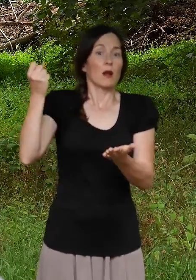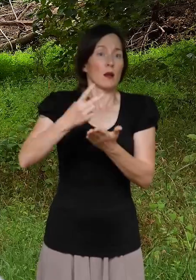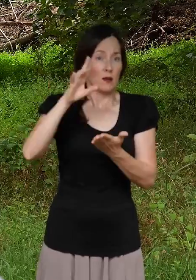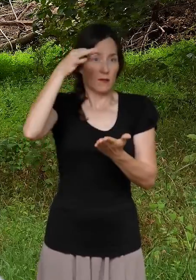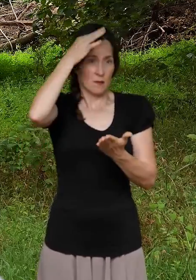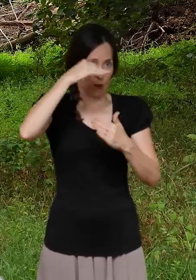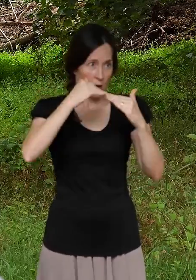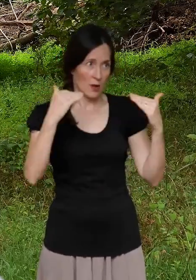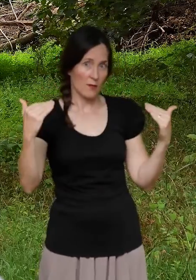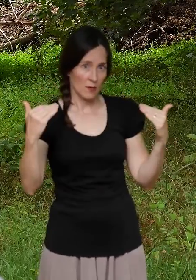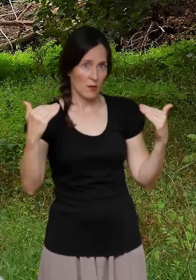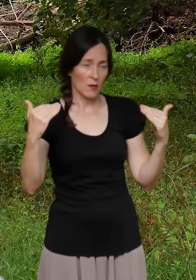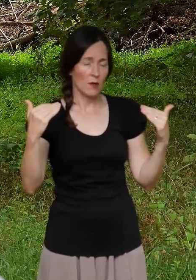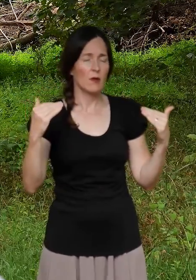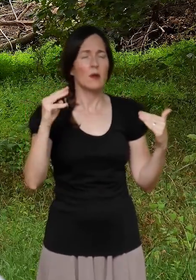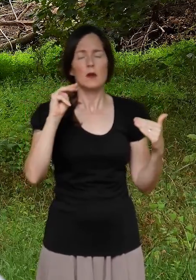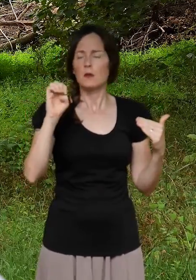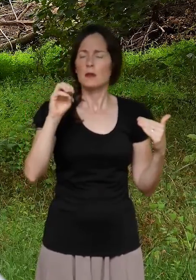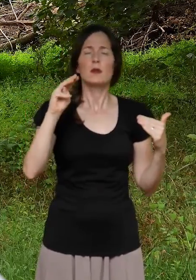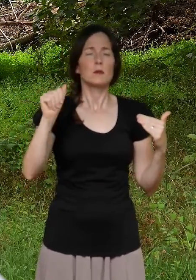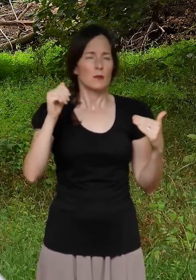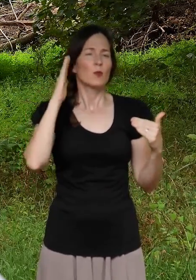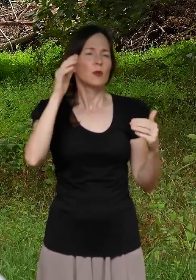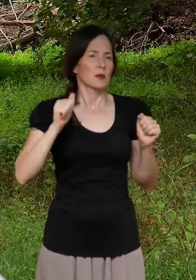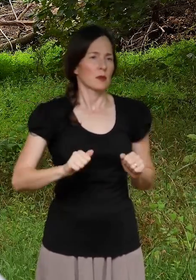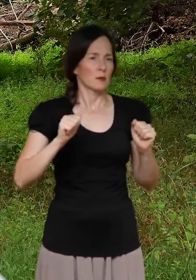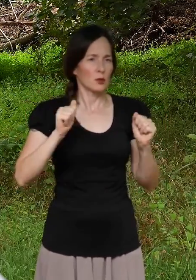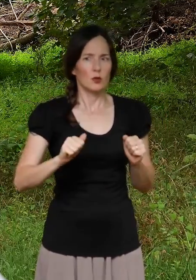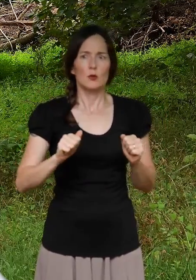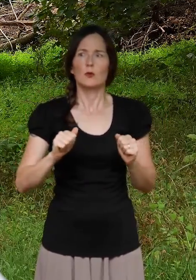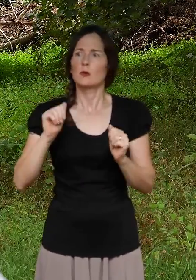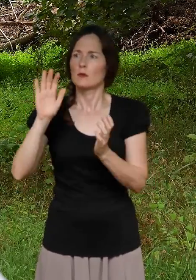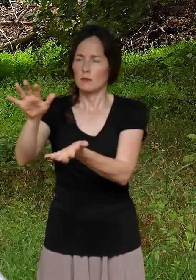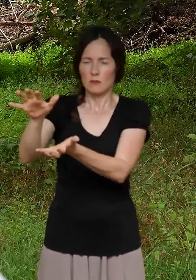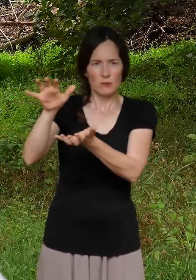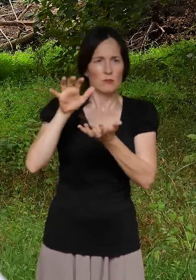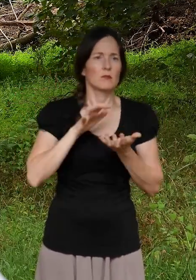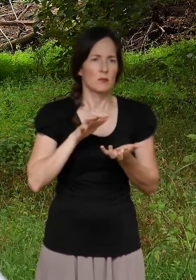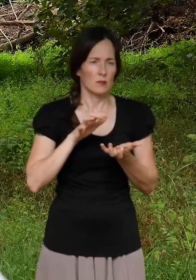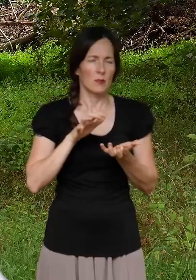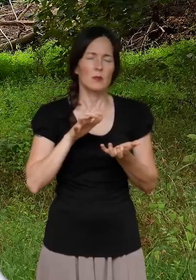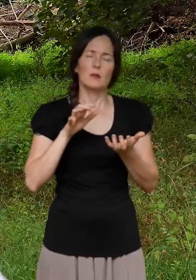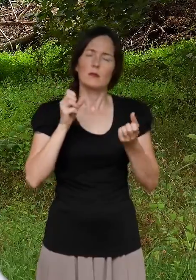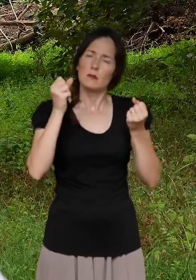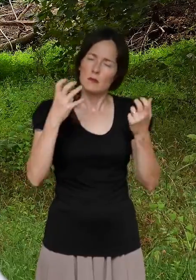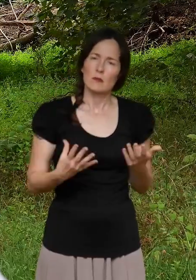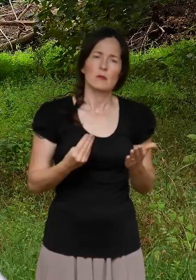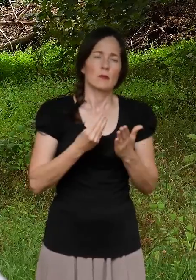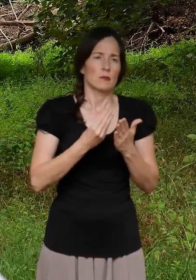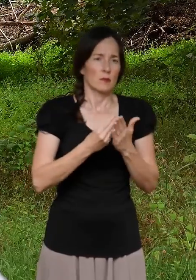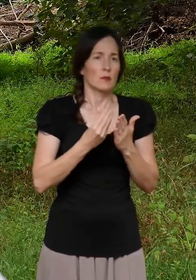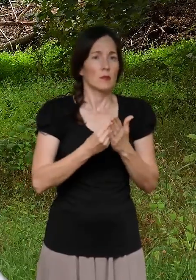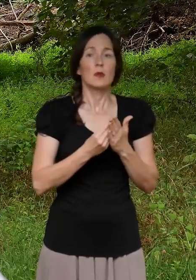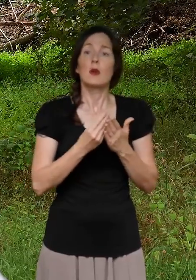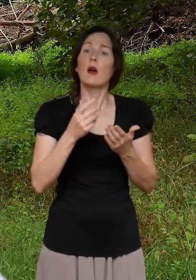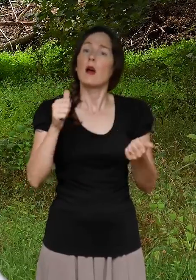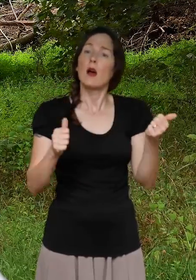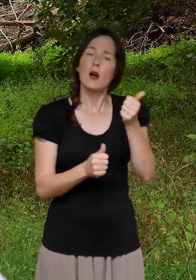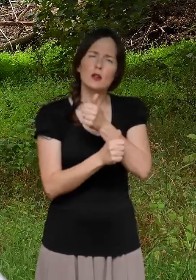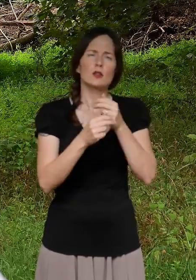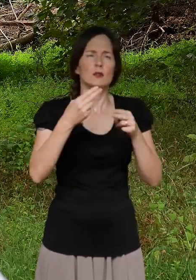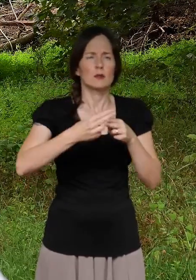nonprofits for local resilience projects to mitigate all hazards, including natural disasters. Working with my state partners, we put